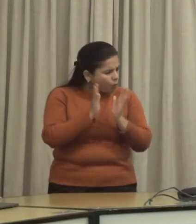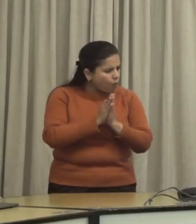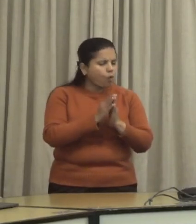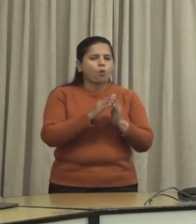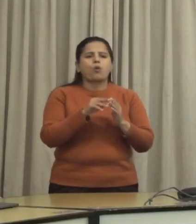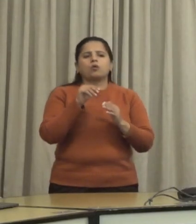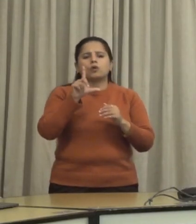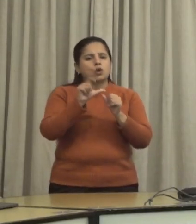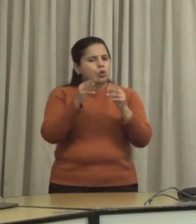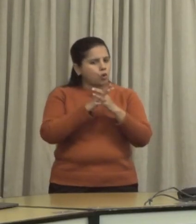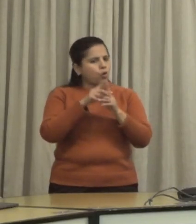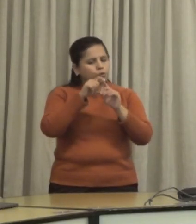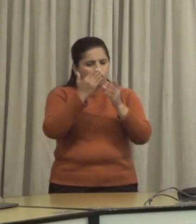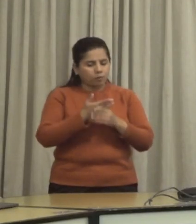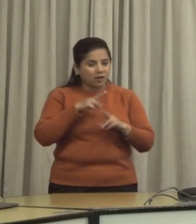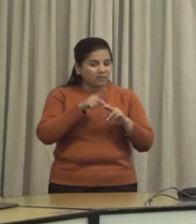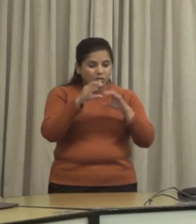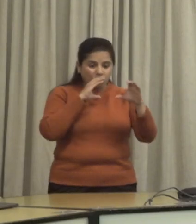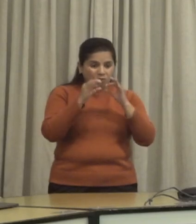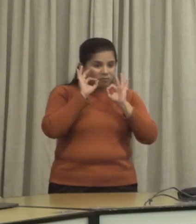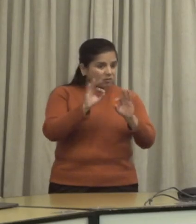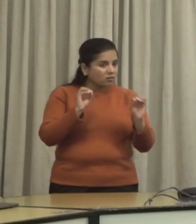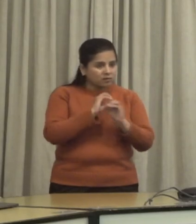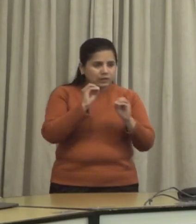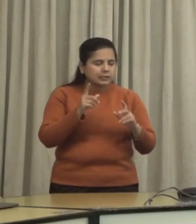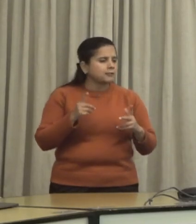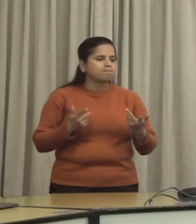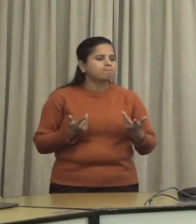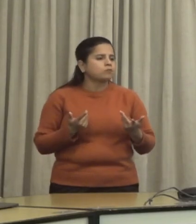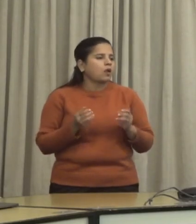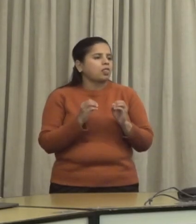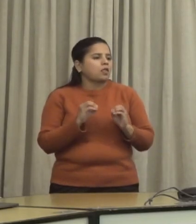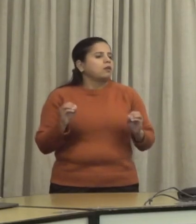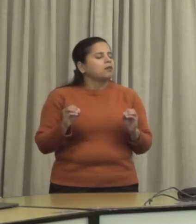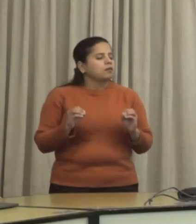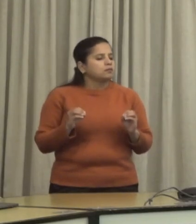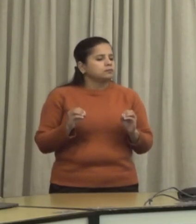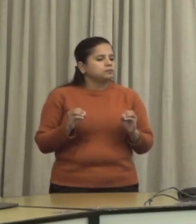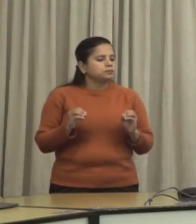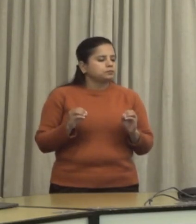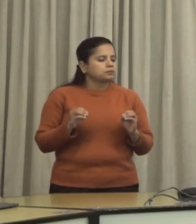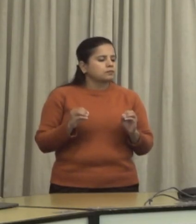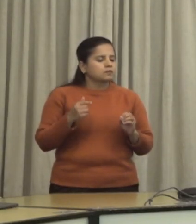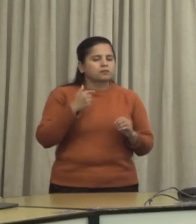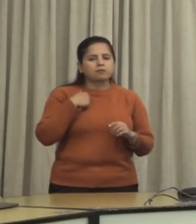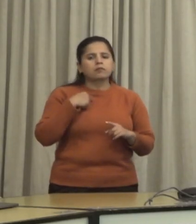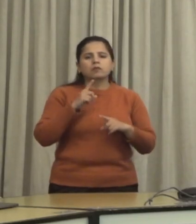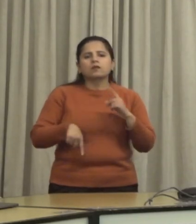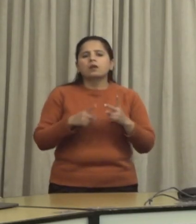documents, but if you will not communicate properly, there is no, we can't